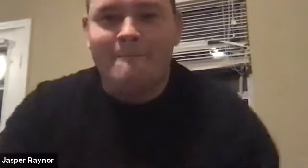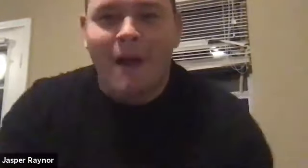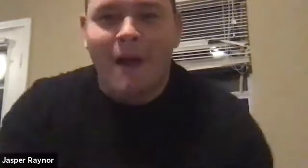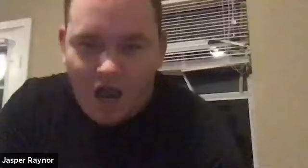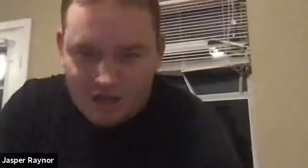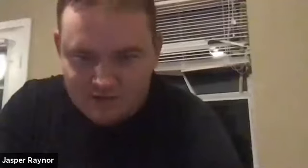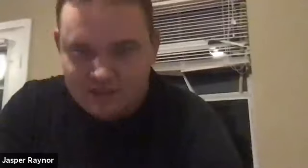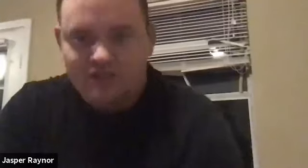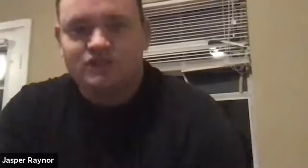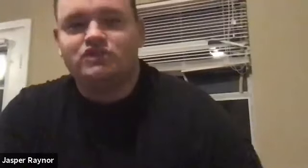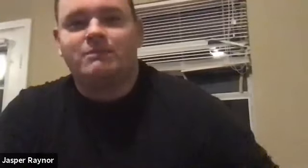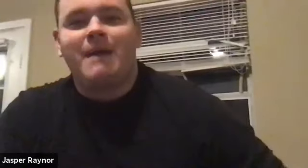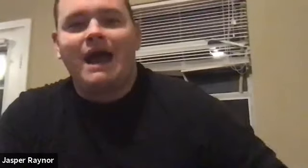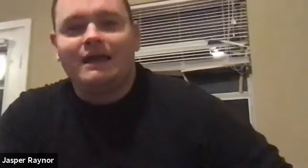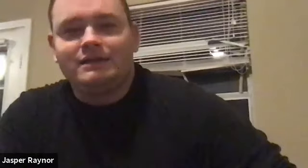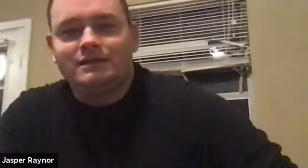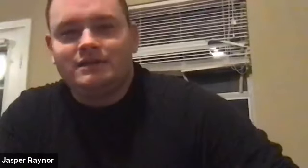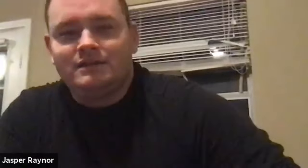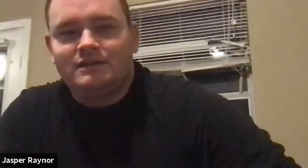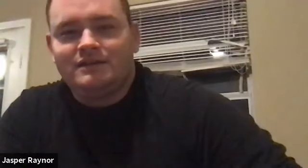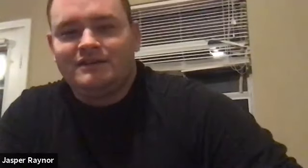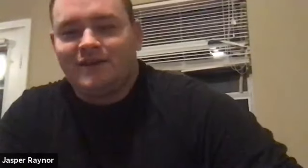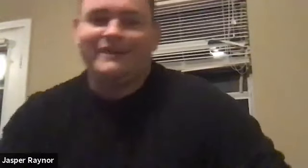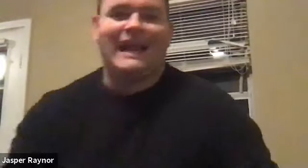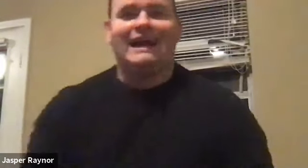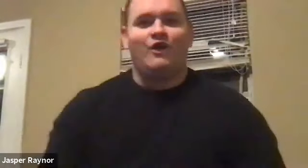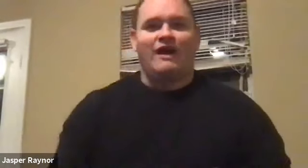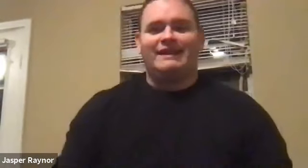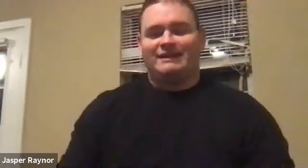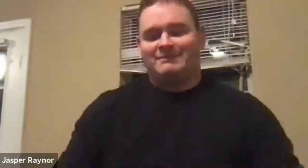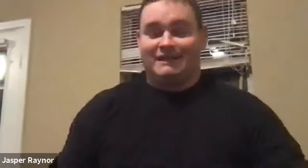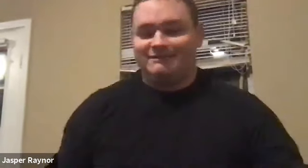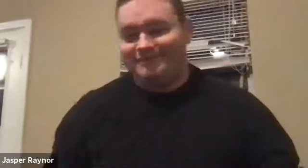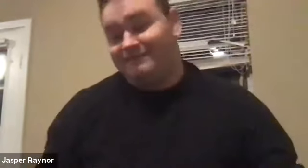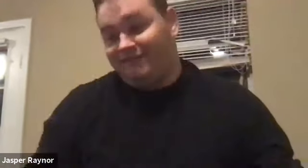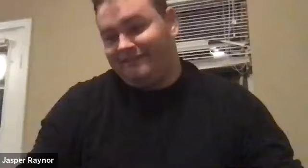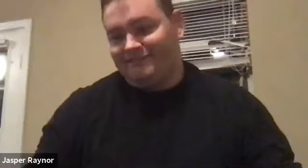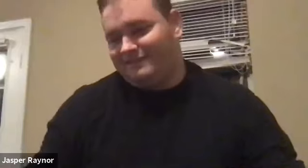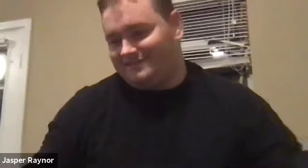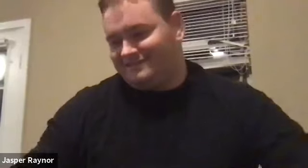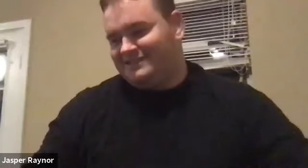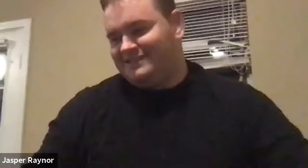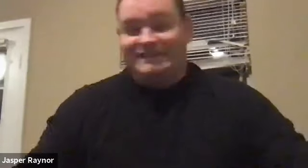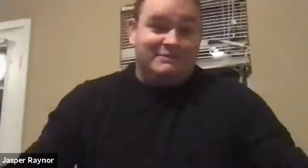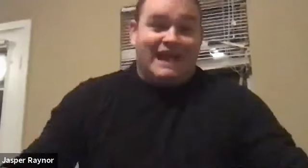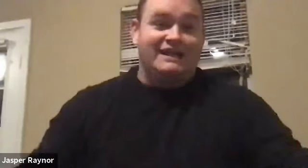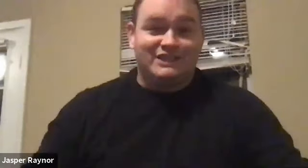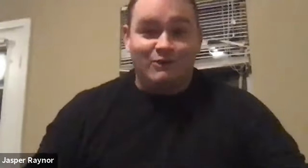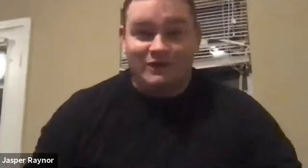Yama. Yama. You're your worst student. Yeah, I know, right? I know. To be honest, y'all wouldn't know if